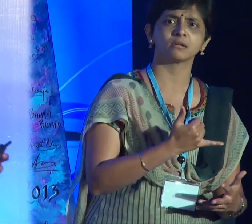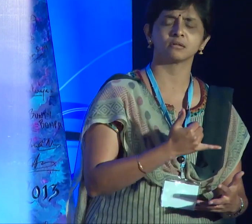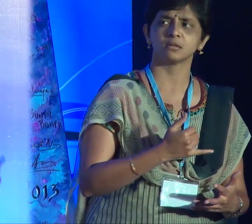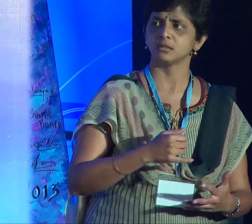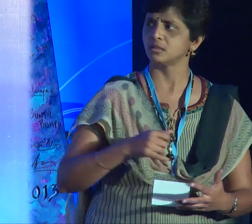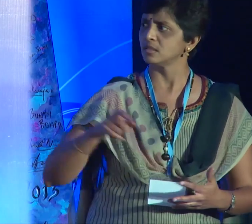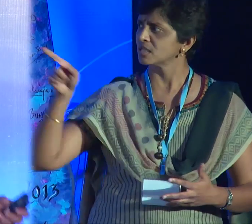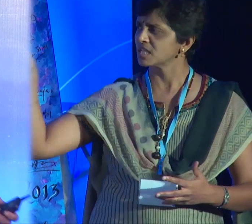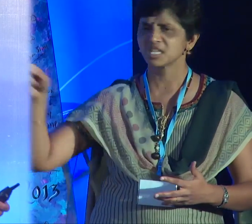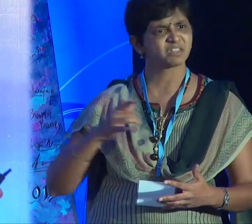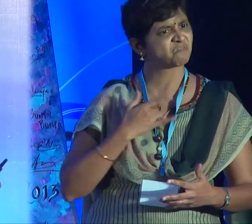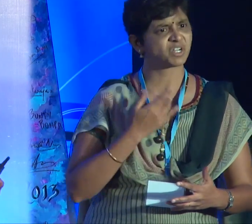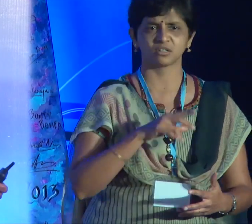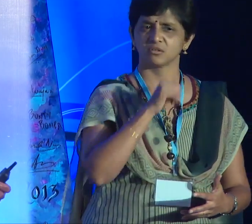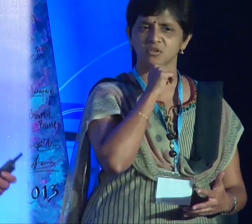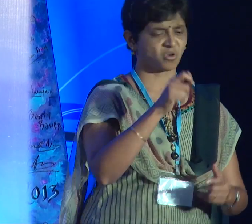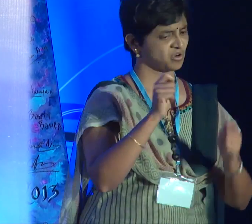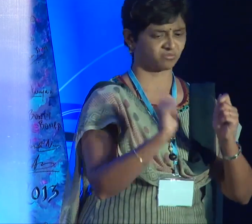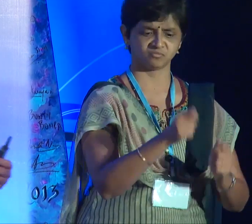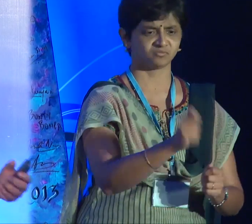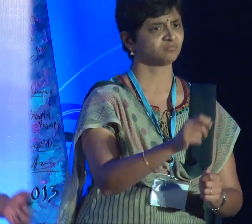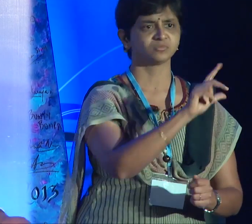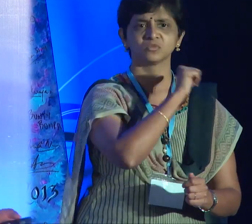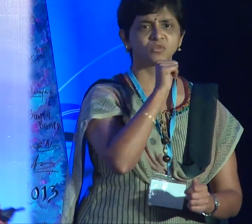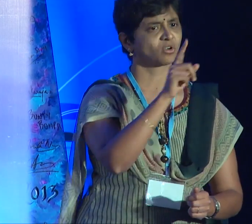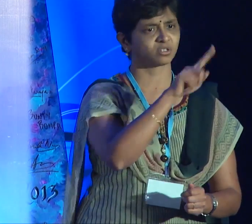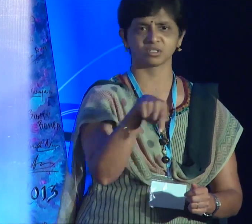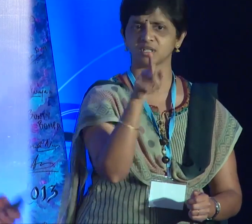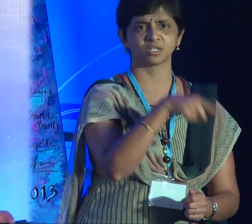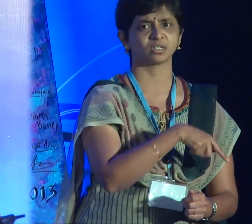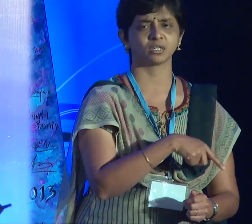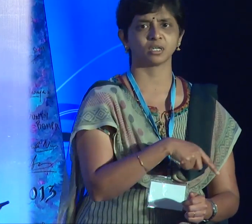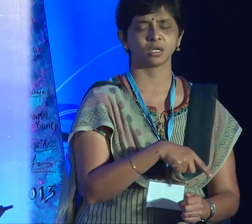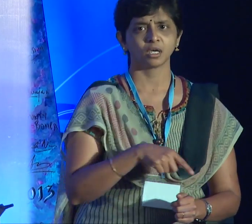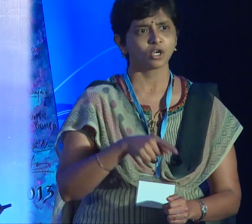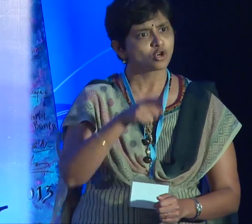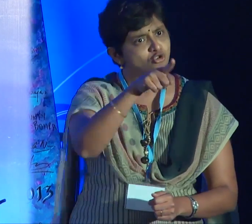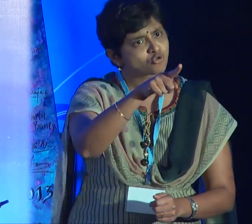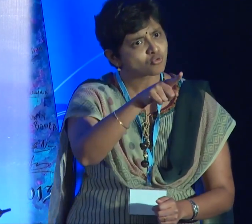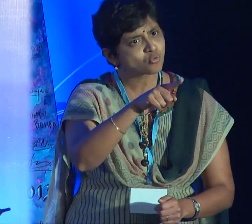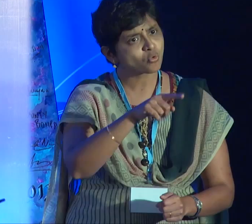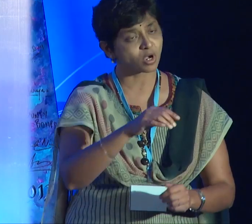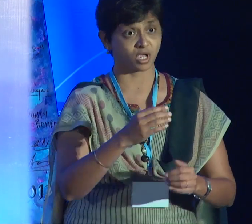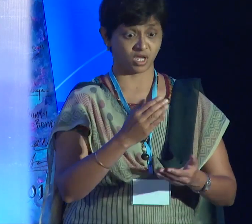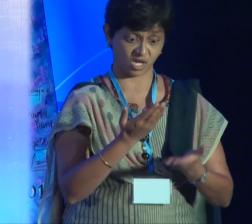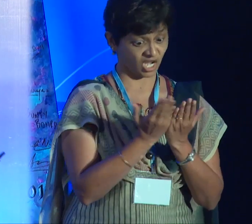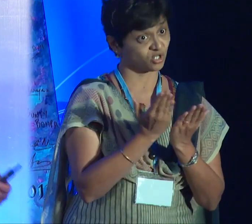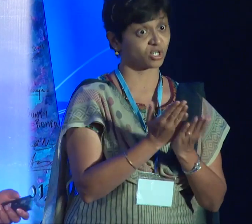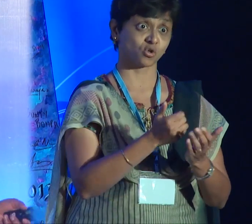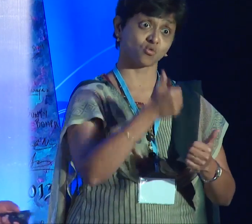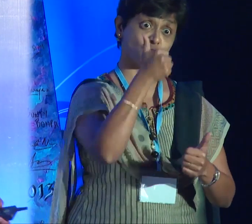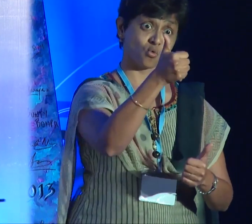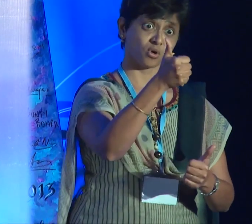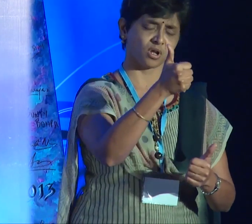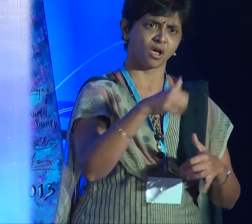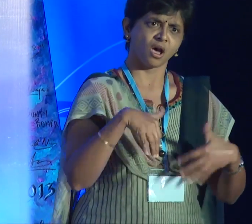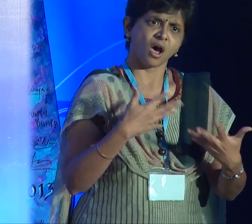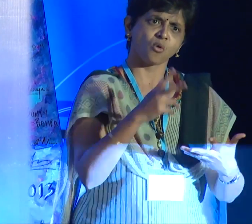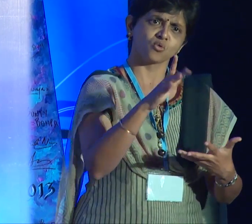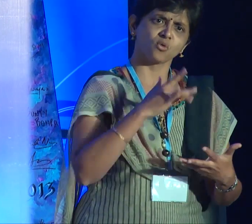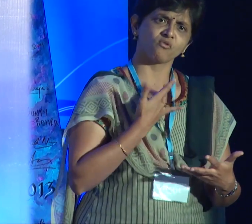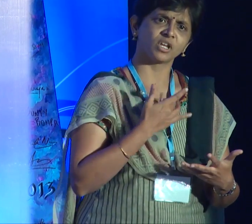And these were young people of the 21st century, educated people, having read so many things, writing these